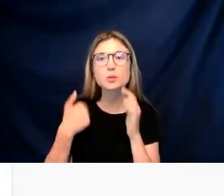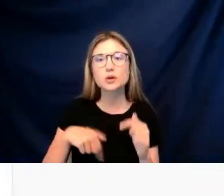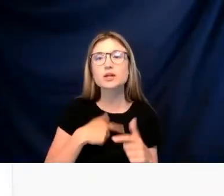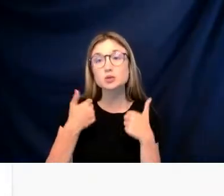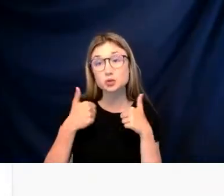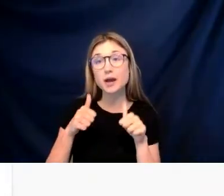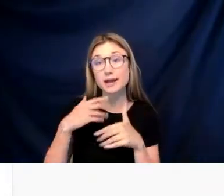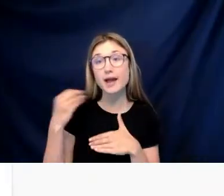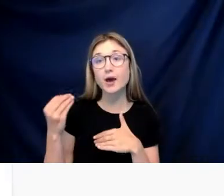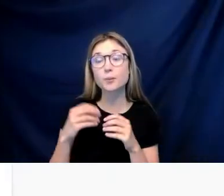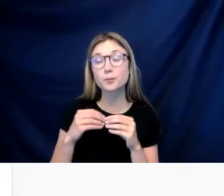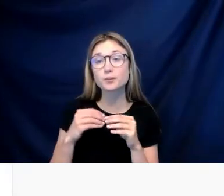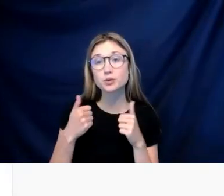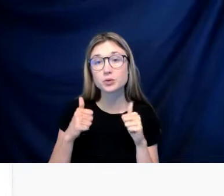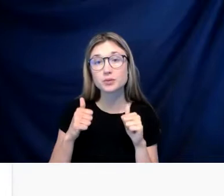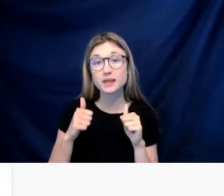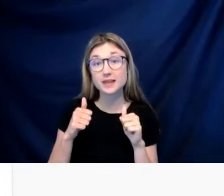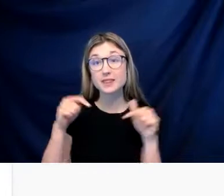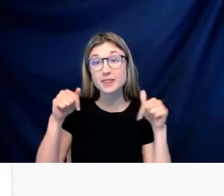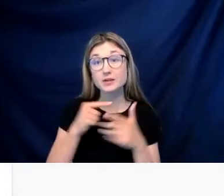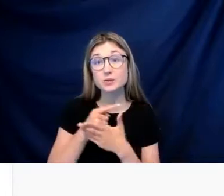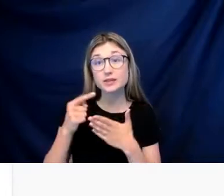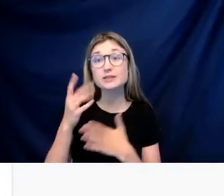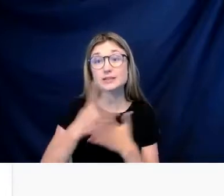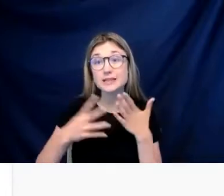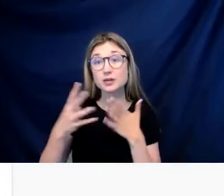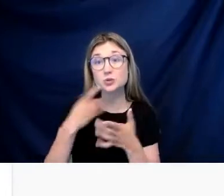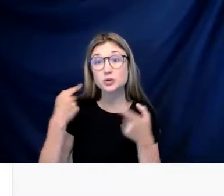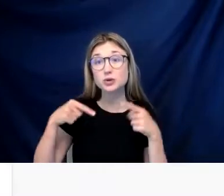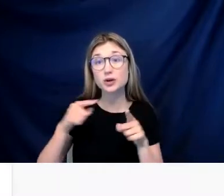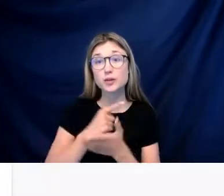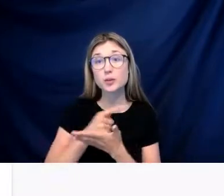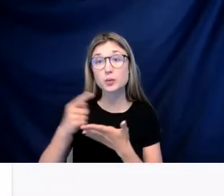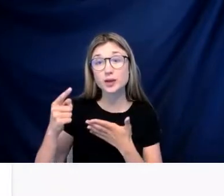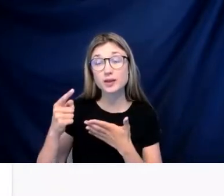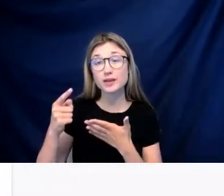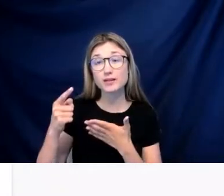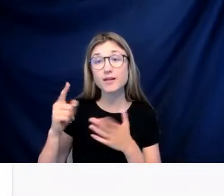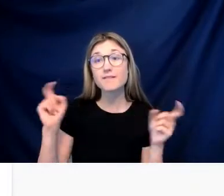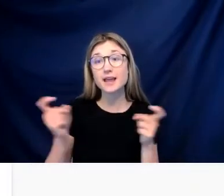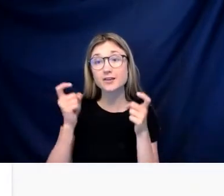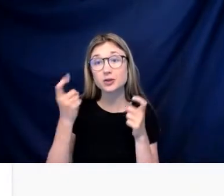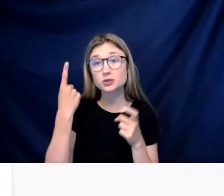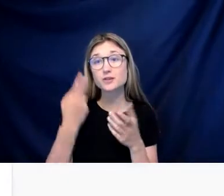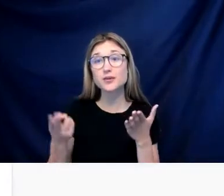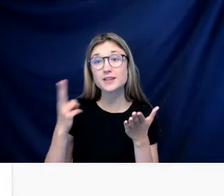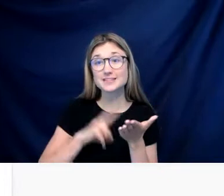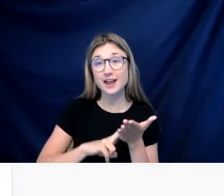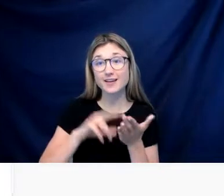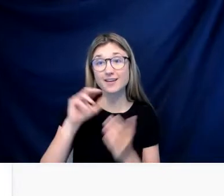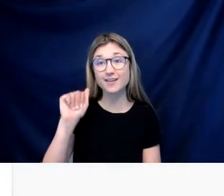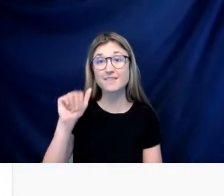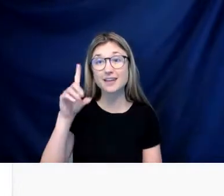week, it'll be scheduled during the week of the anniversary of the signing of the Americans with